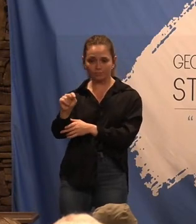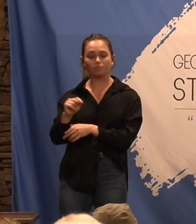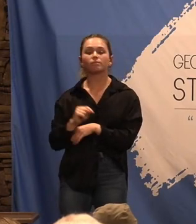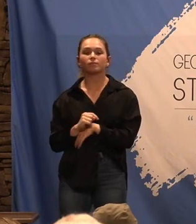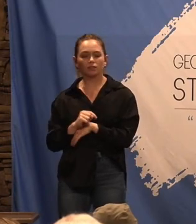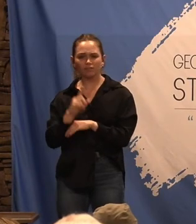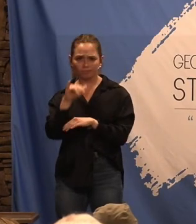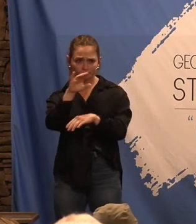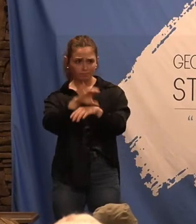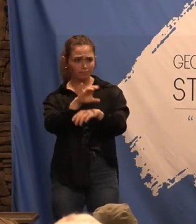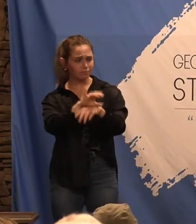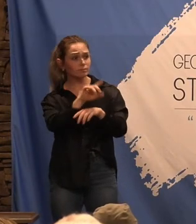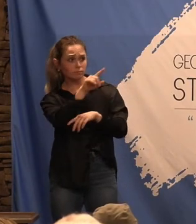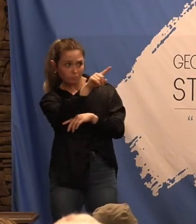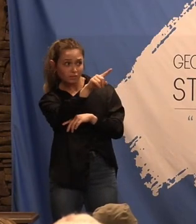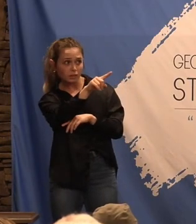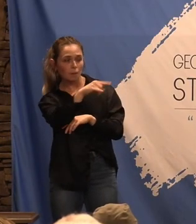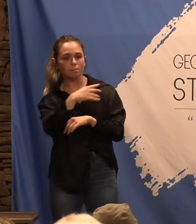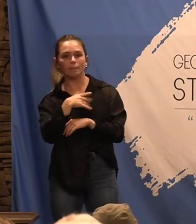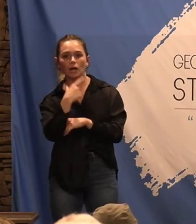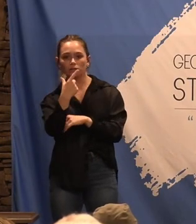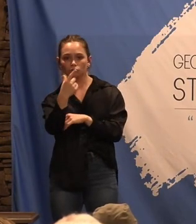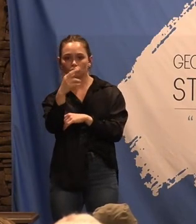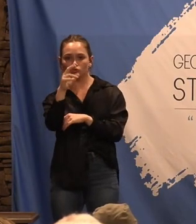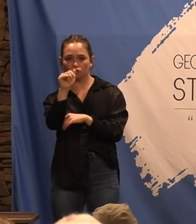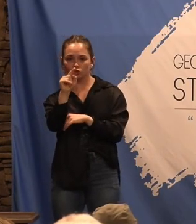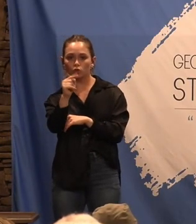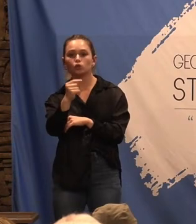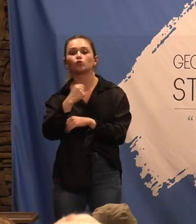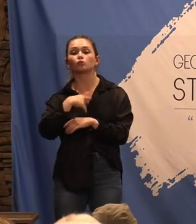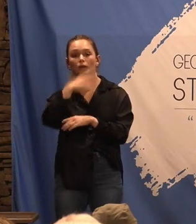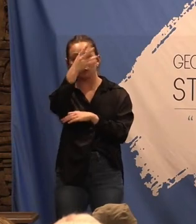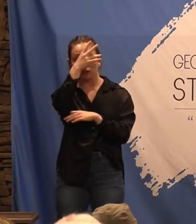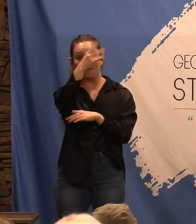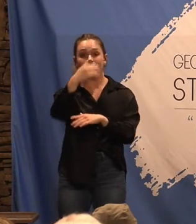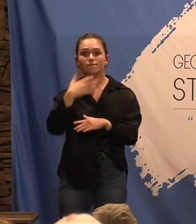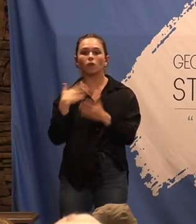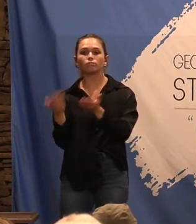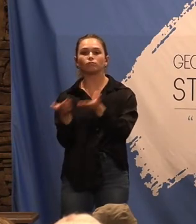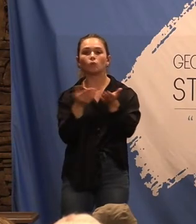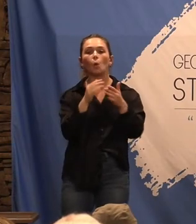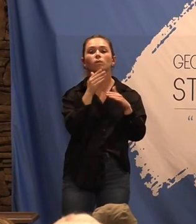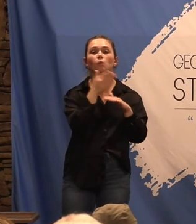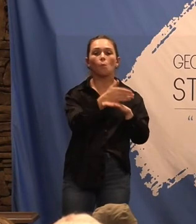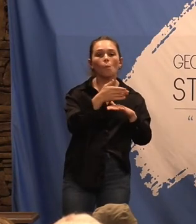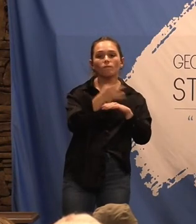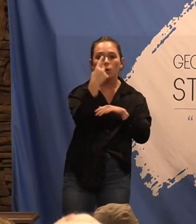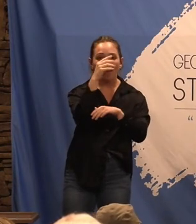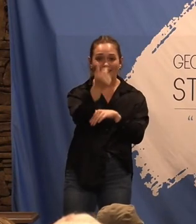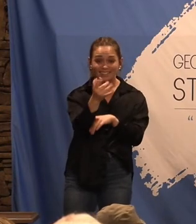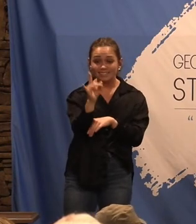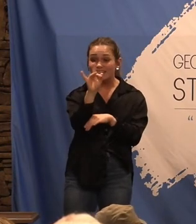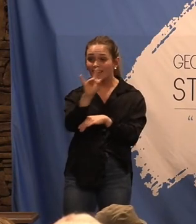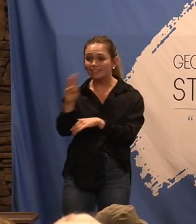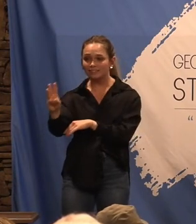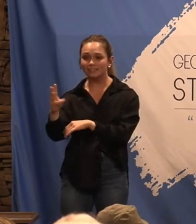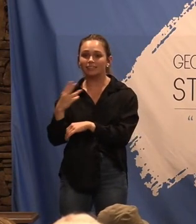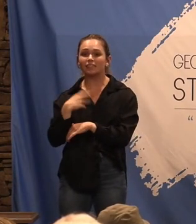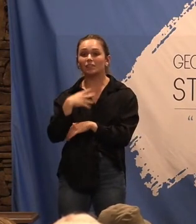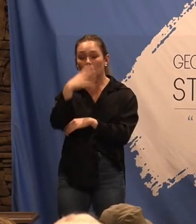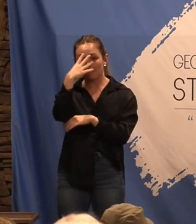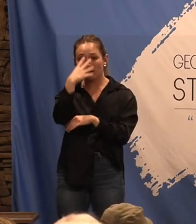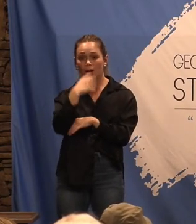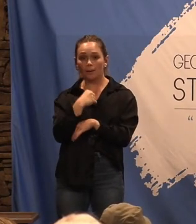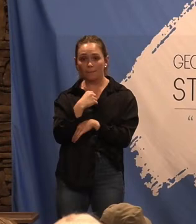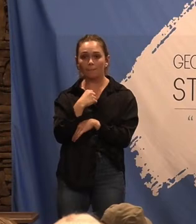Snow Hill Methodist Church up there, my great-grandfather donated the lumber for it in 1886. My mother's asleep behind it in the